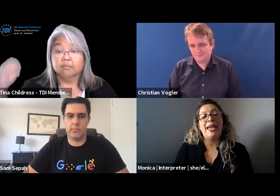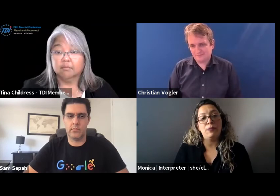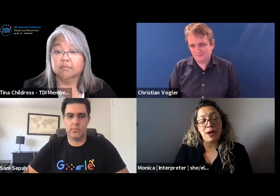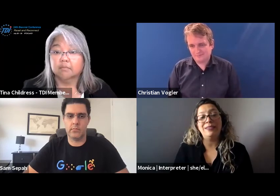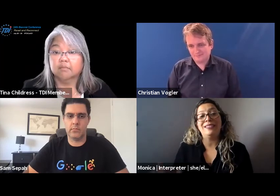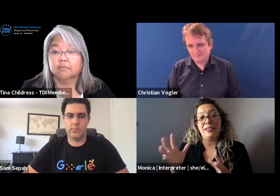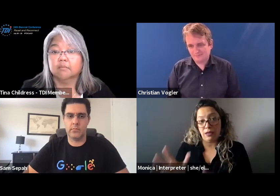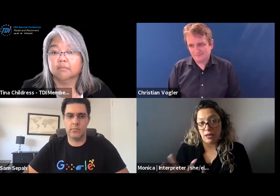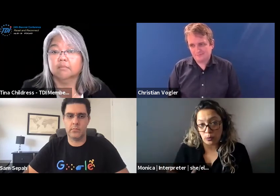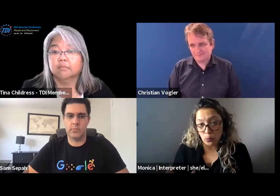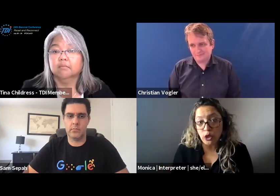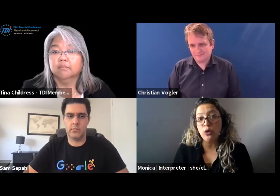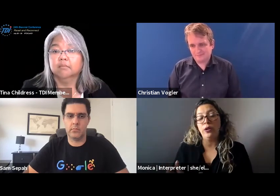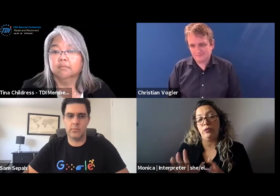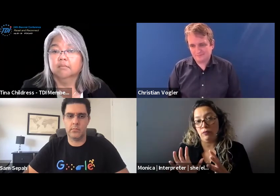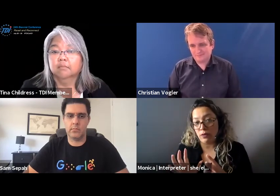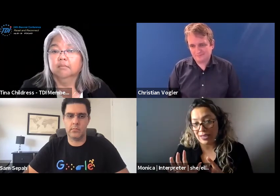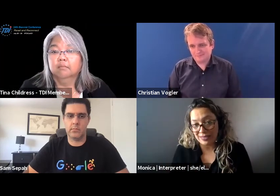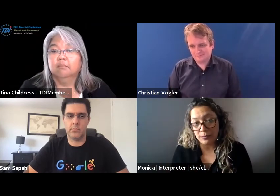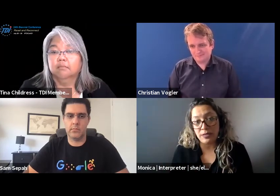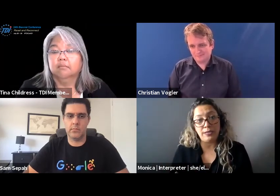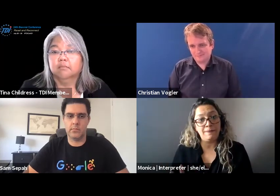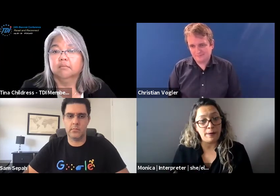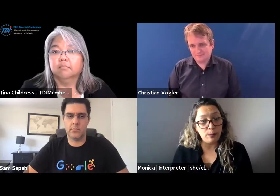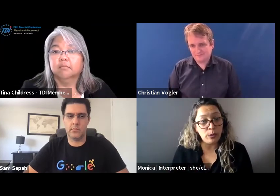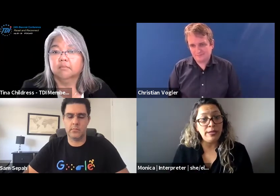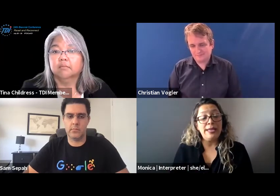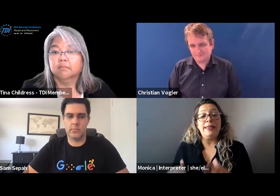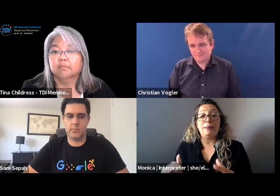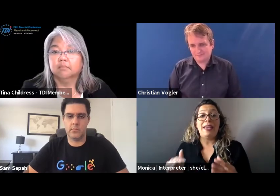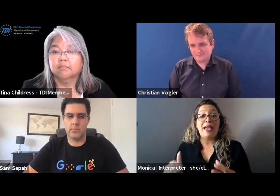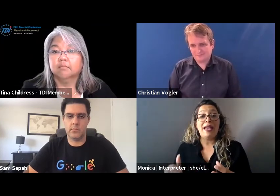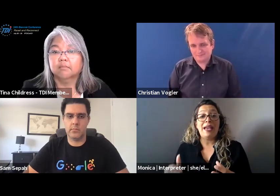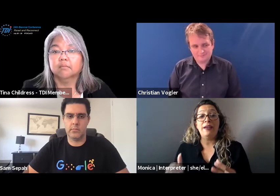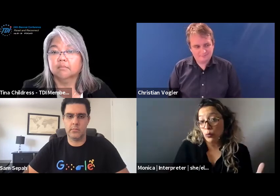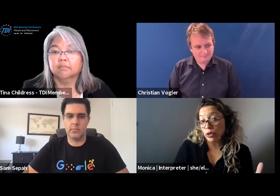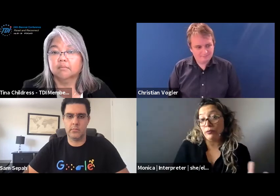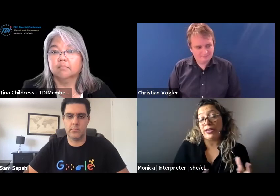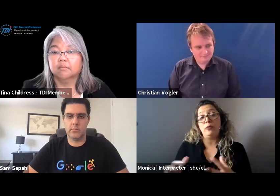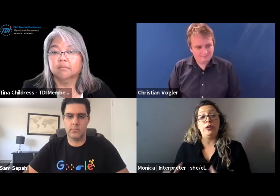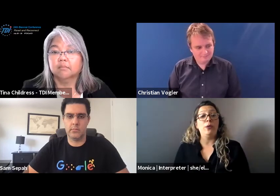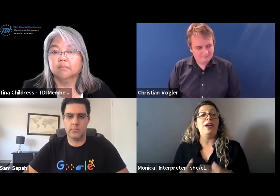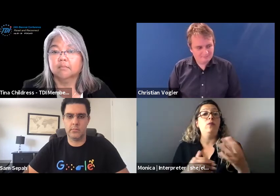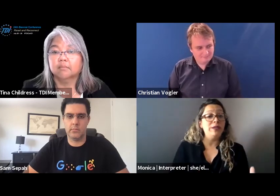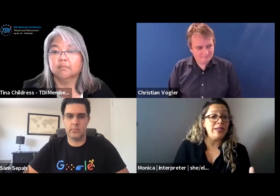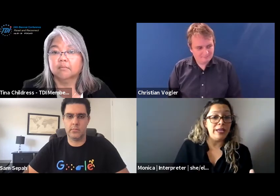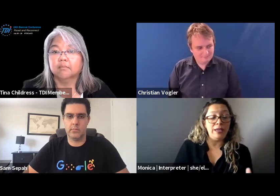they have a policy at their work where the accessibility is very important. They may have telework, right, where you have one